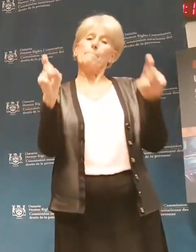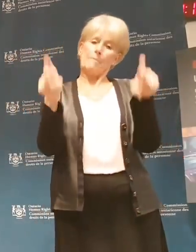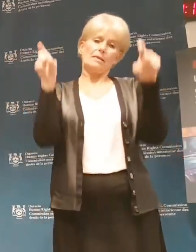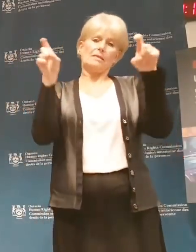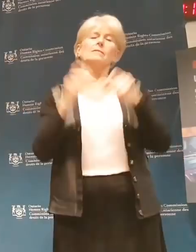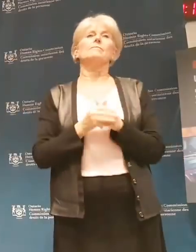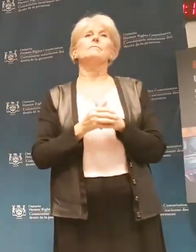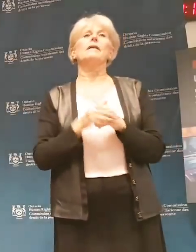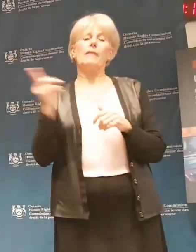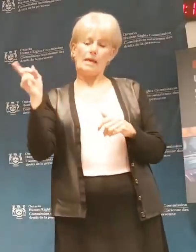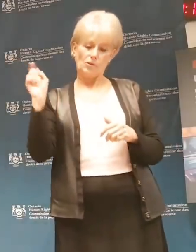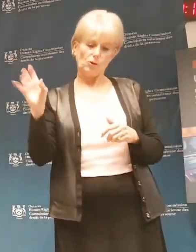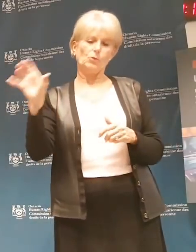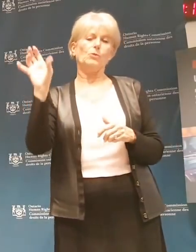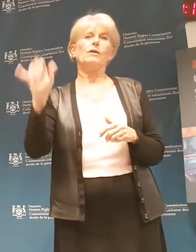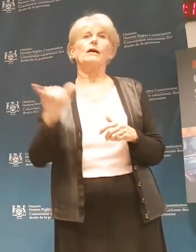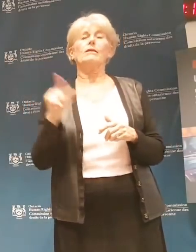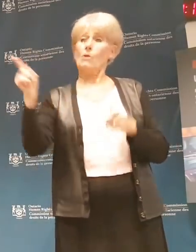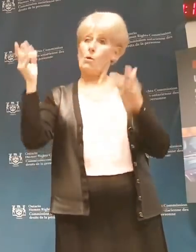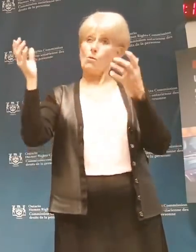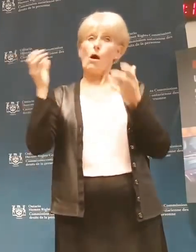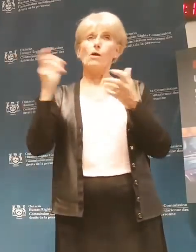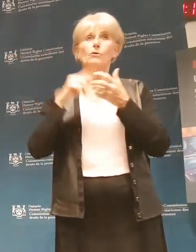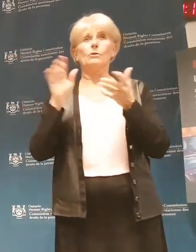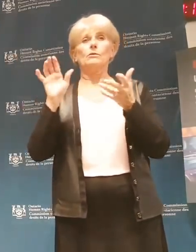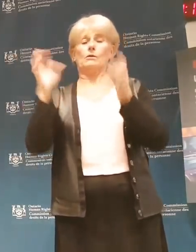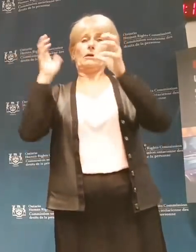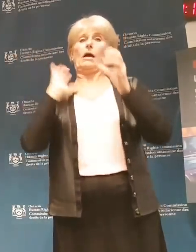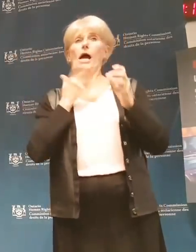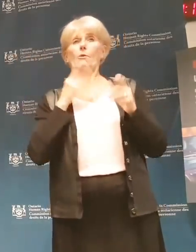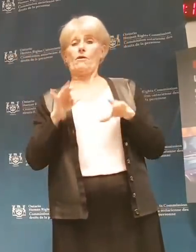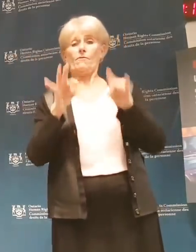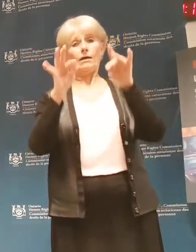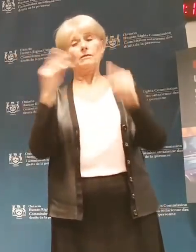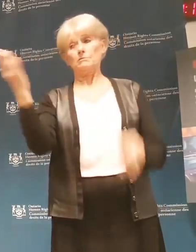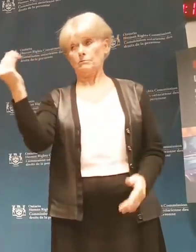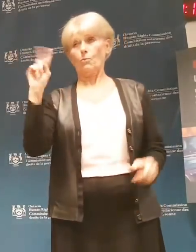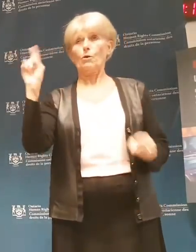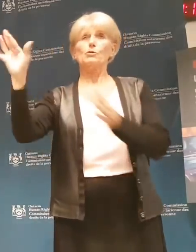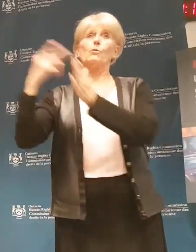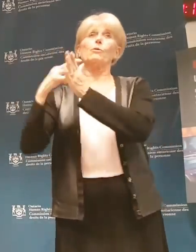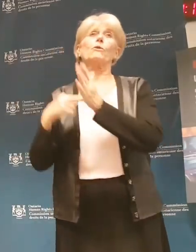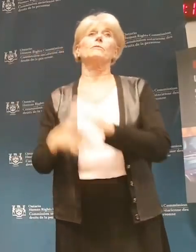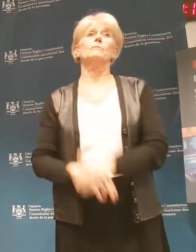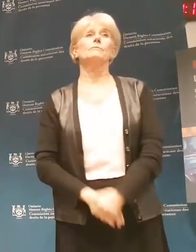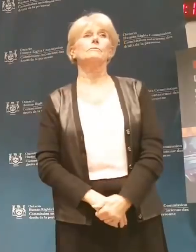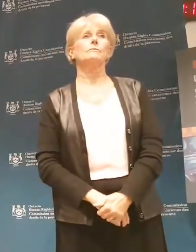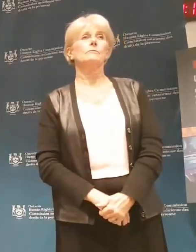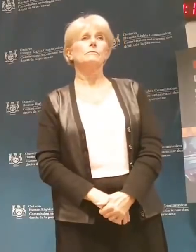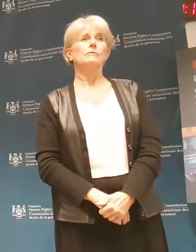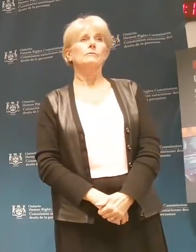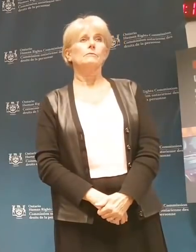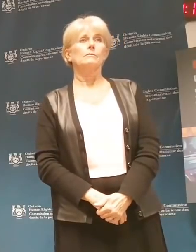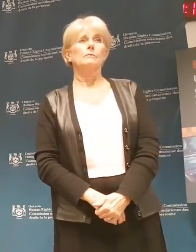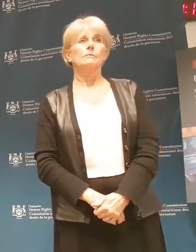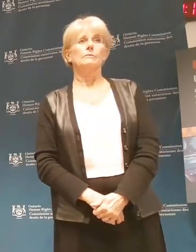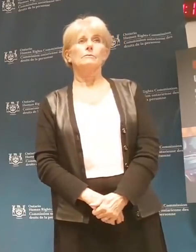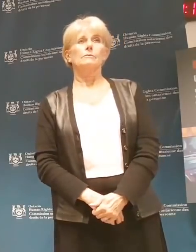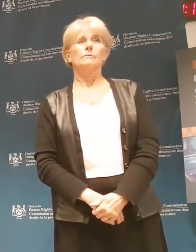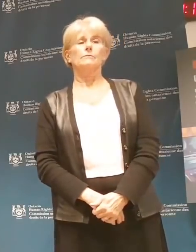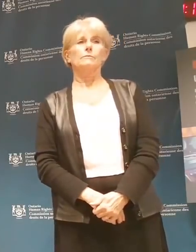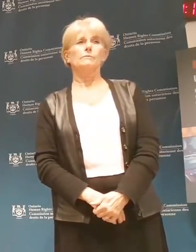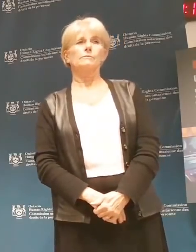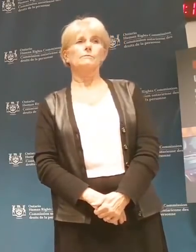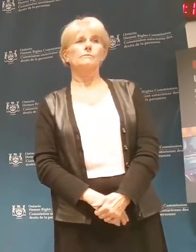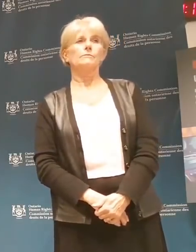necessary for them to do that if they want to disrupt the findings of our report. I was